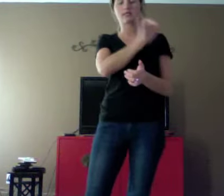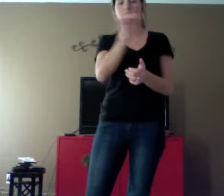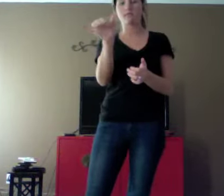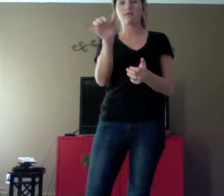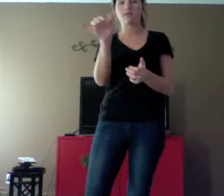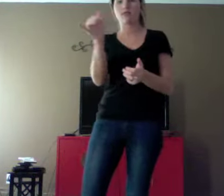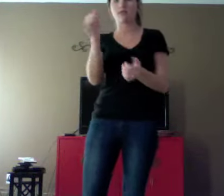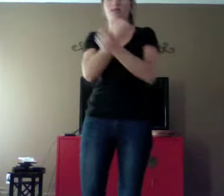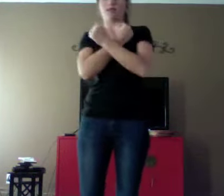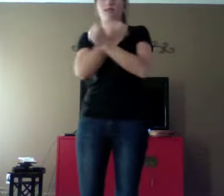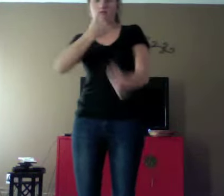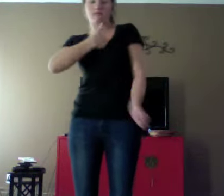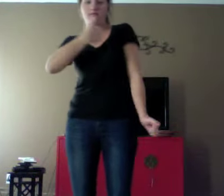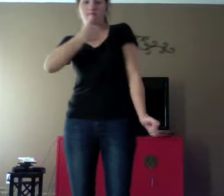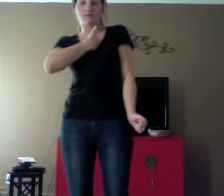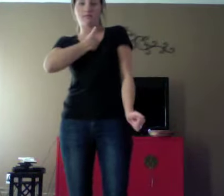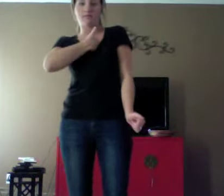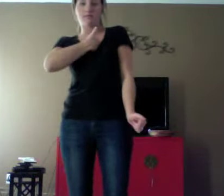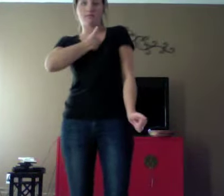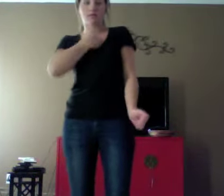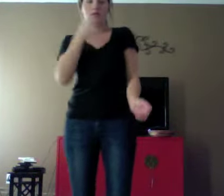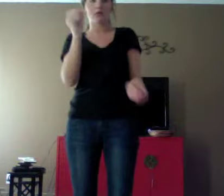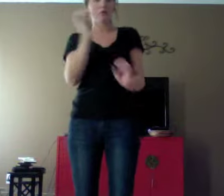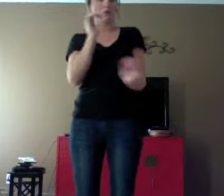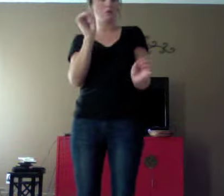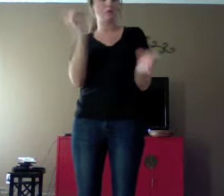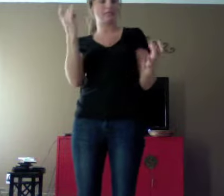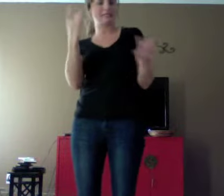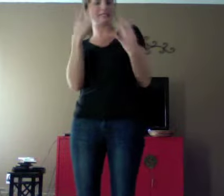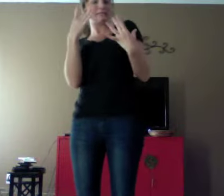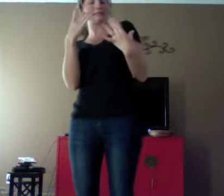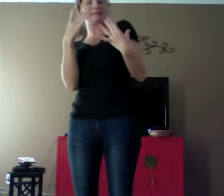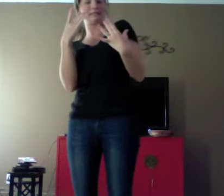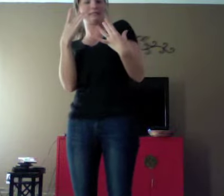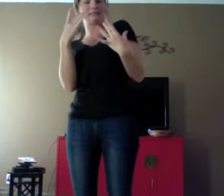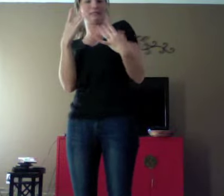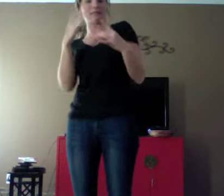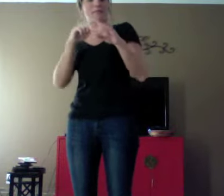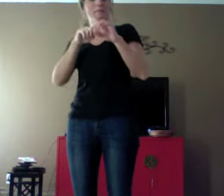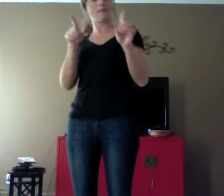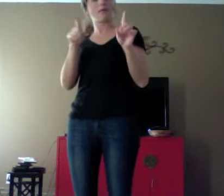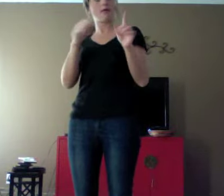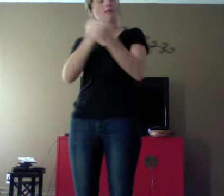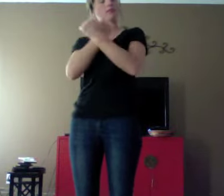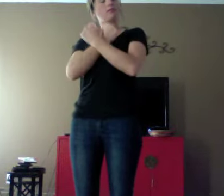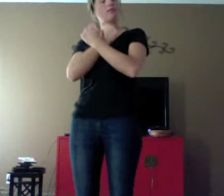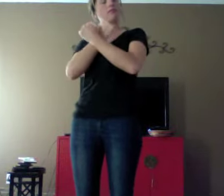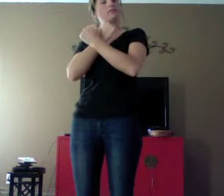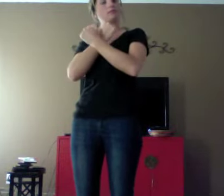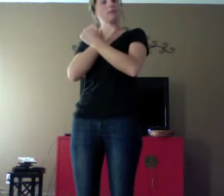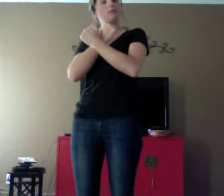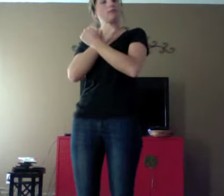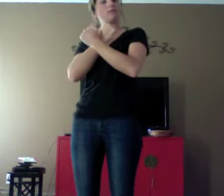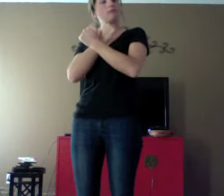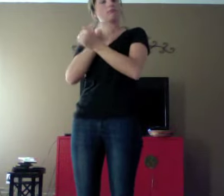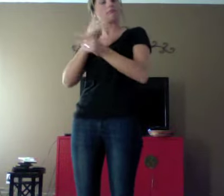no one ever hated his own flesh, but nourishes and cherishes it just as the Lord does the church. For we are